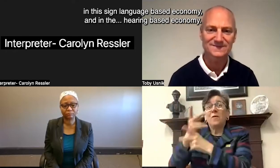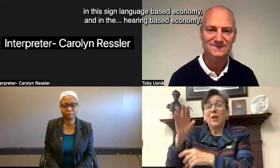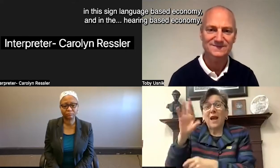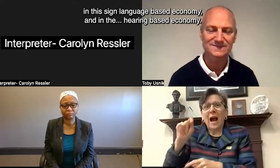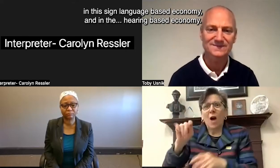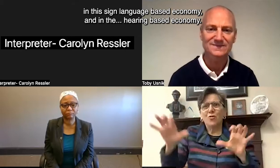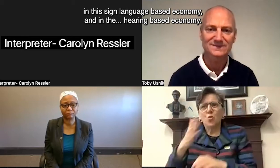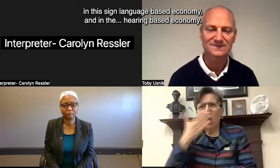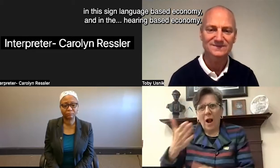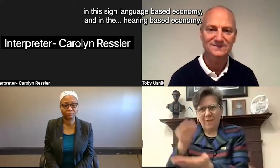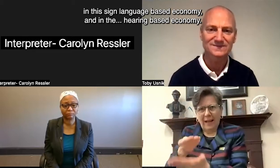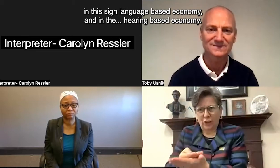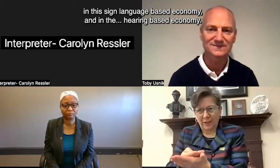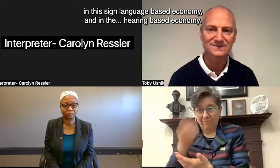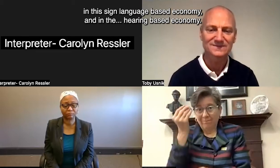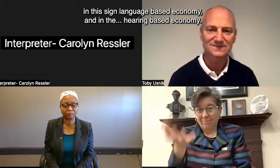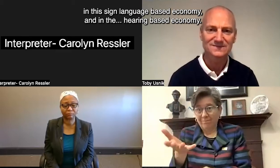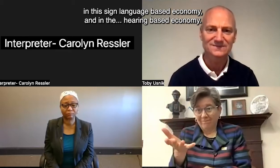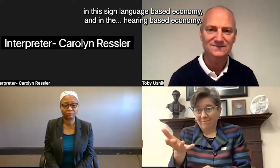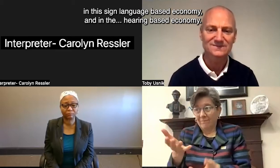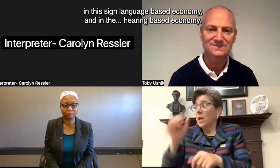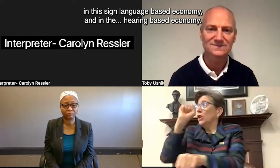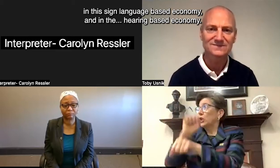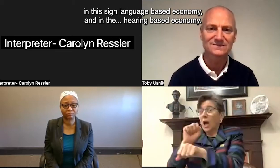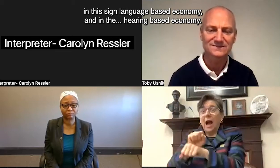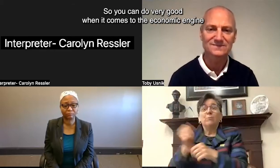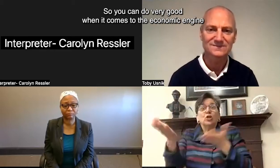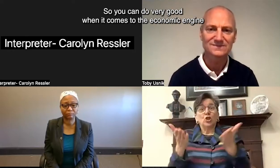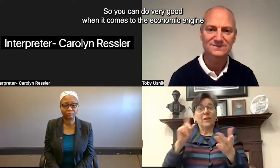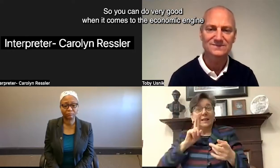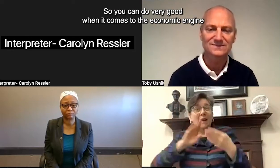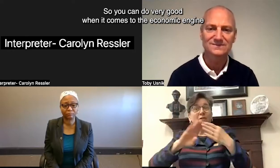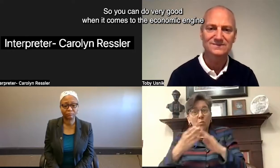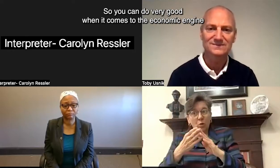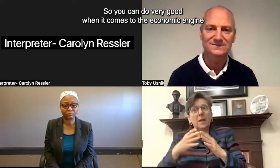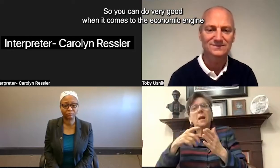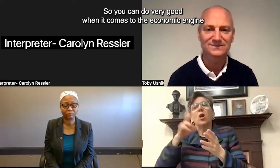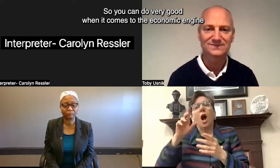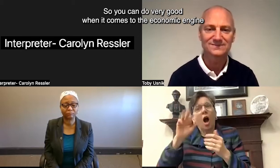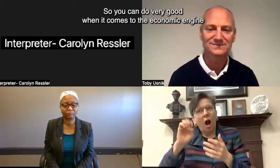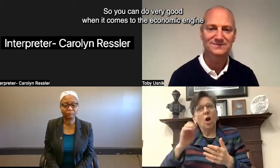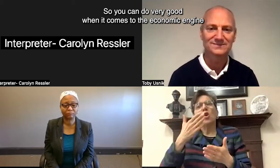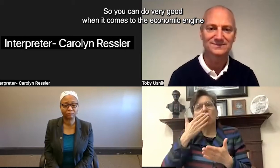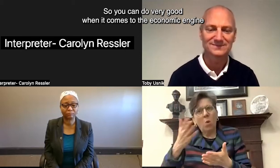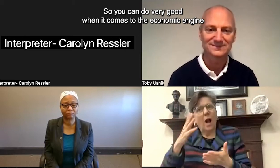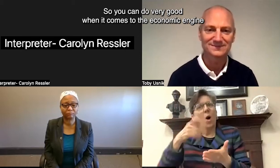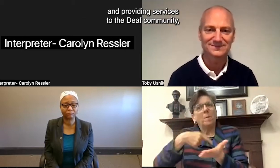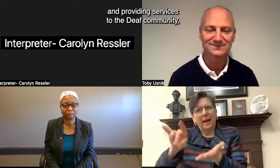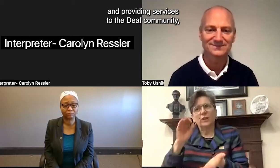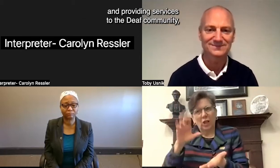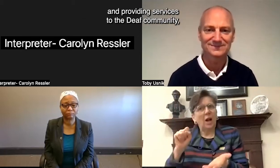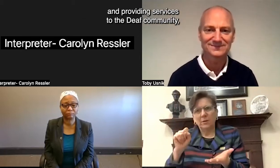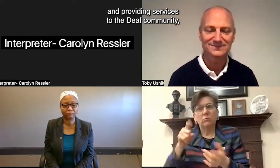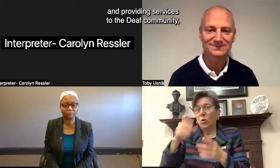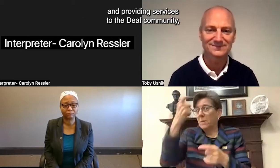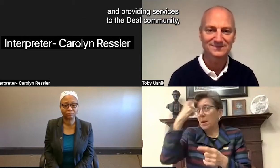and in the world of hearing-based economy. So, you can do very good when it comes to the economic engine and providing services to the deaf community